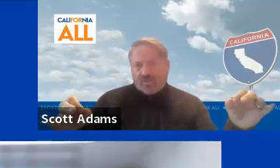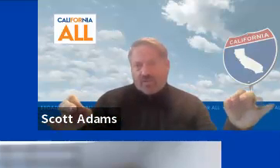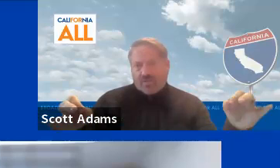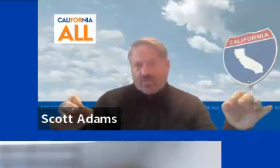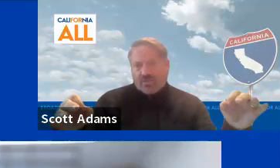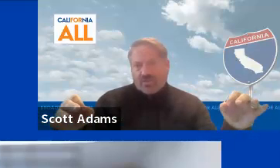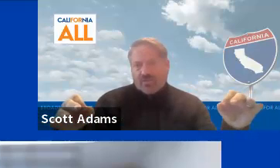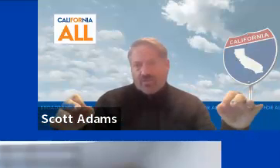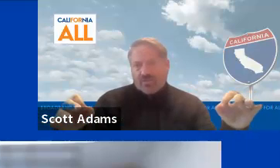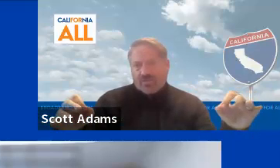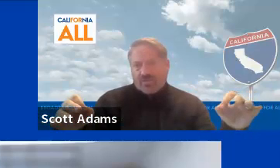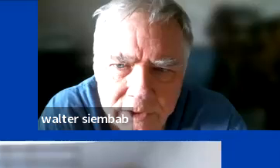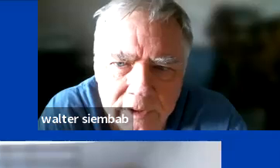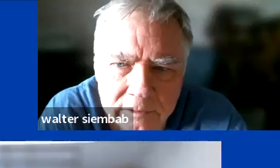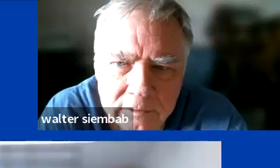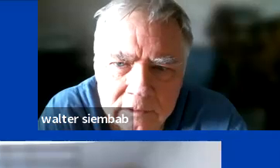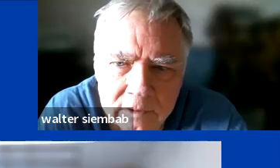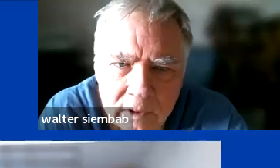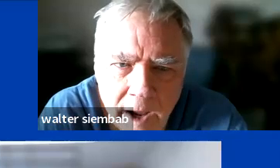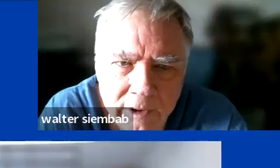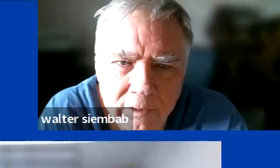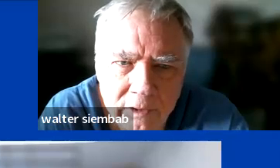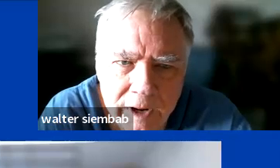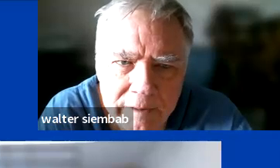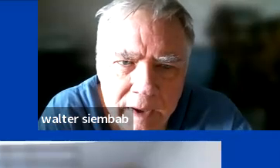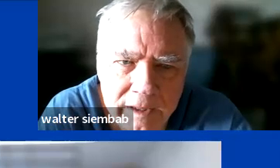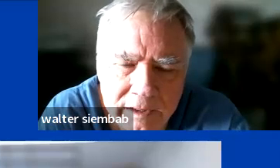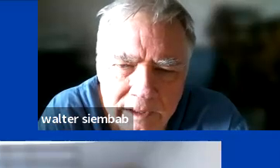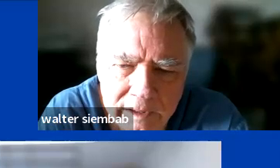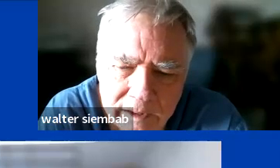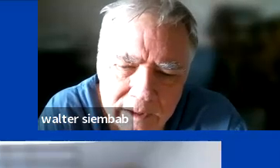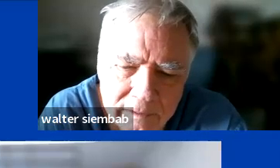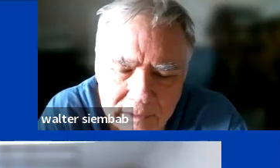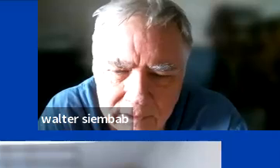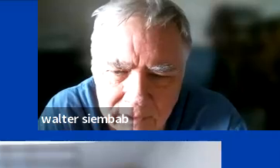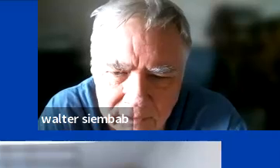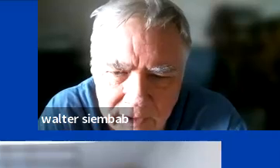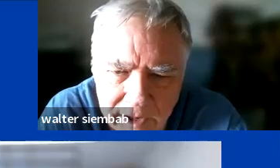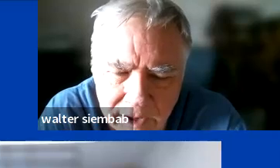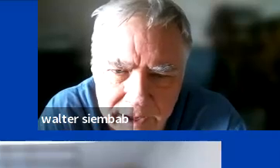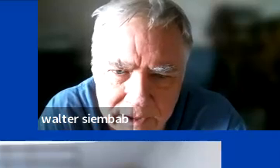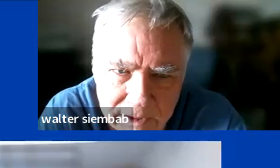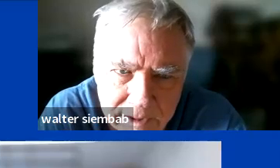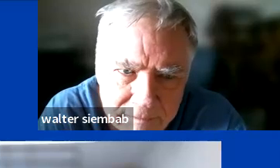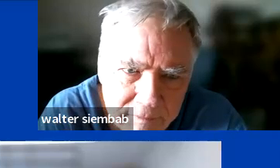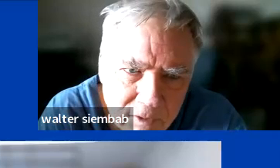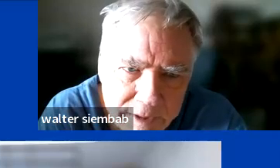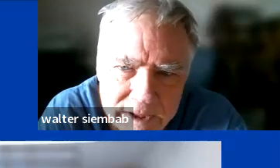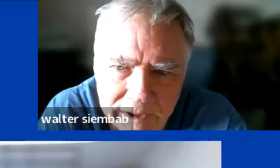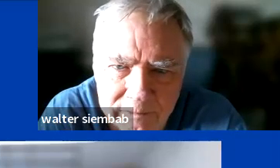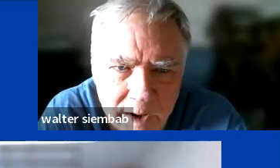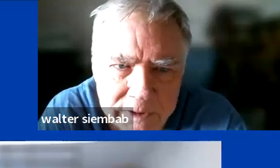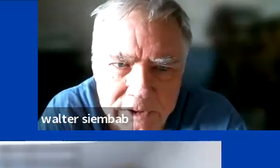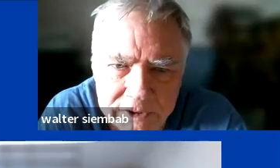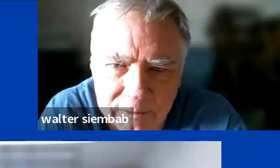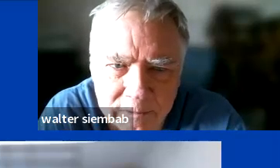the digital equity survey? Sure. Okay, cool. You and I met at the in LA at the Trade